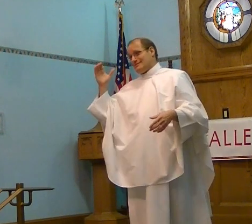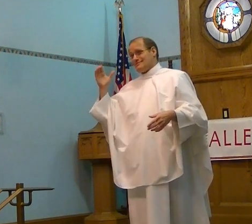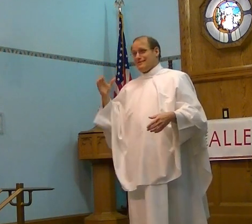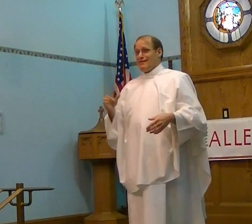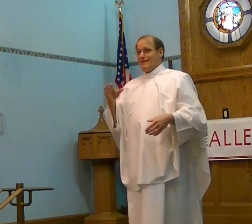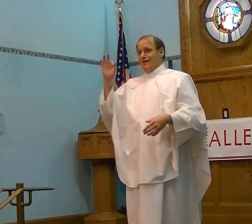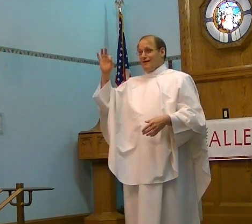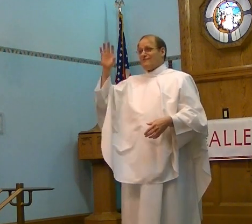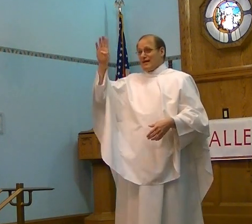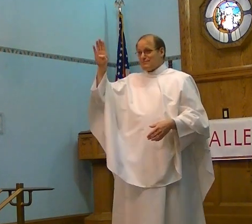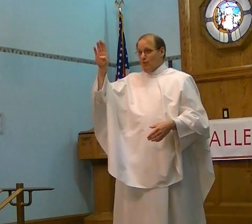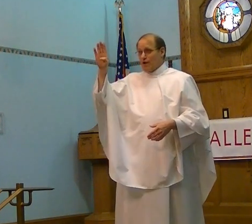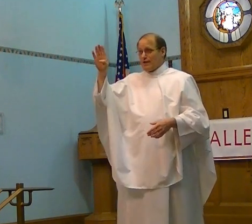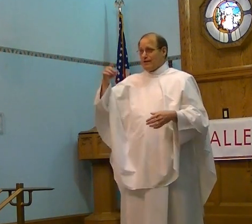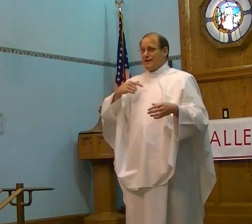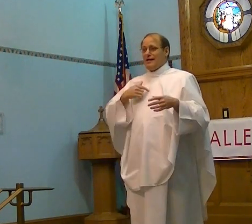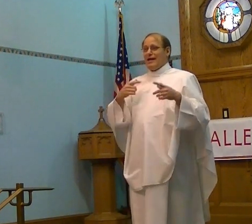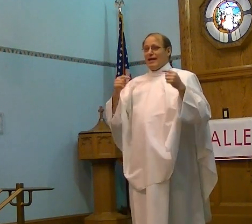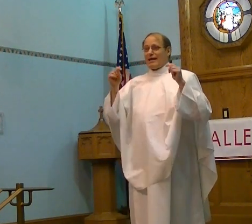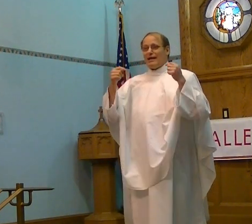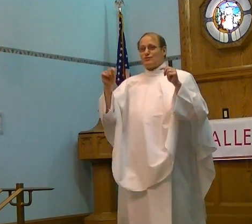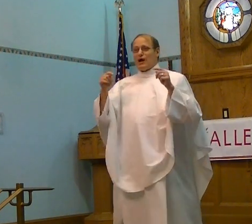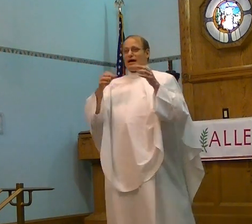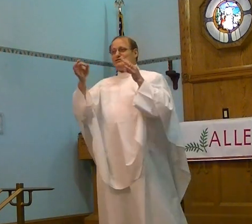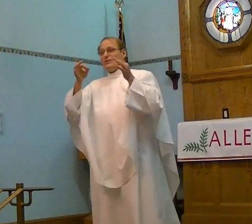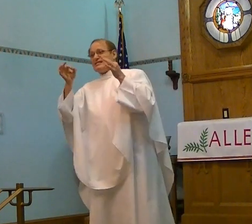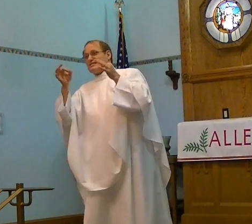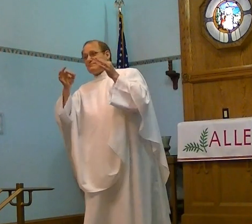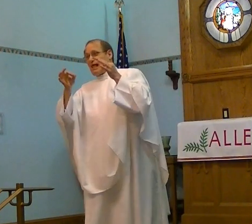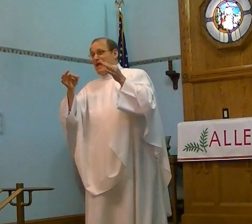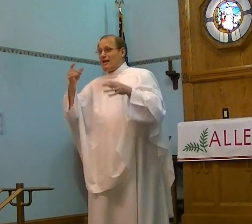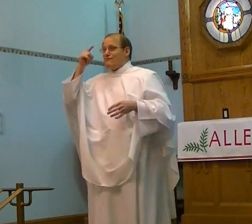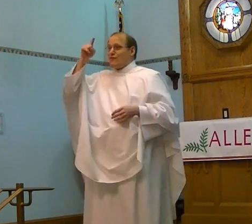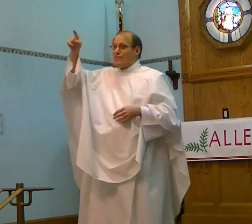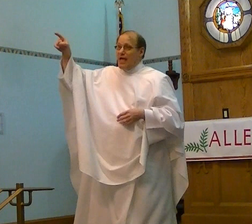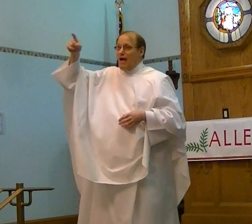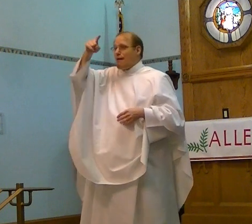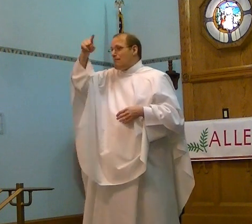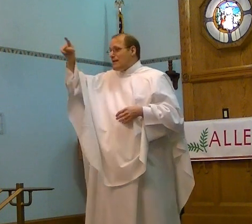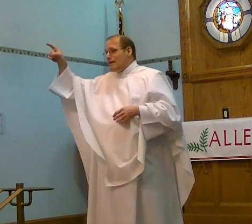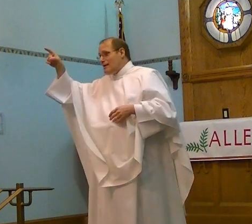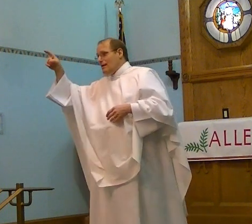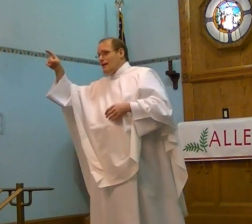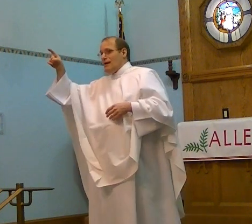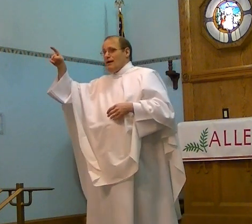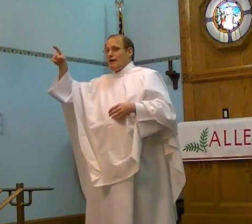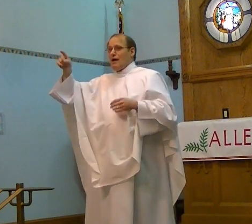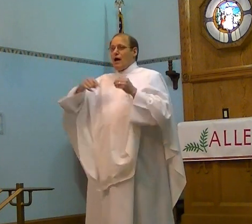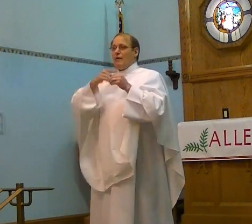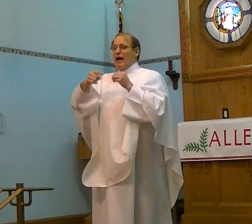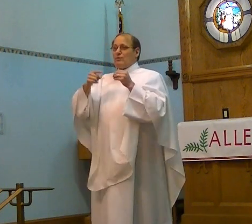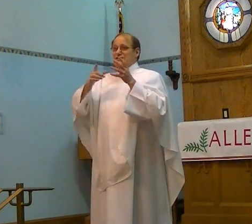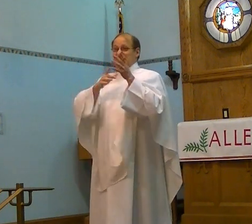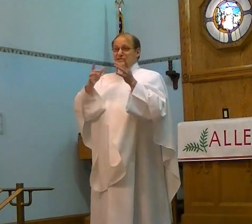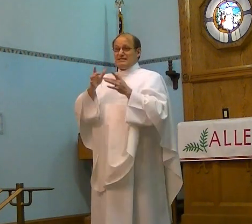on Facebook. And I try to explain for them about Jesus,